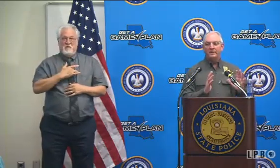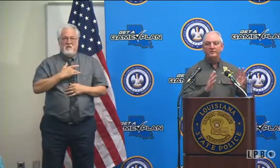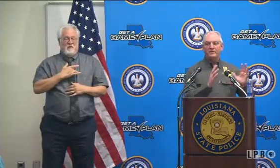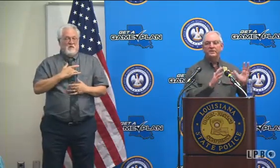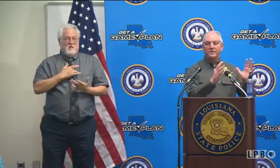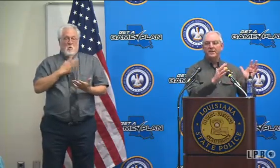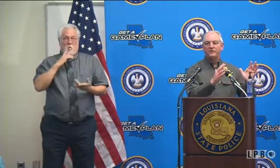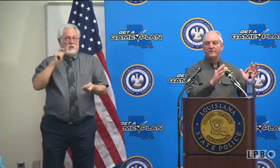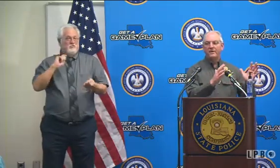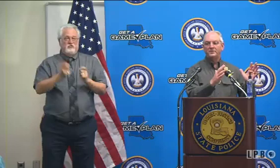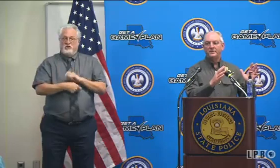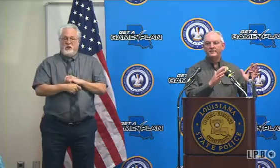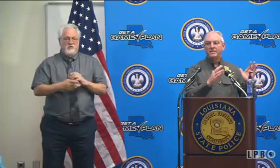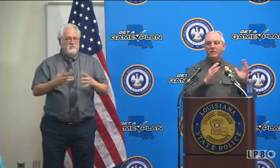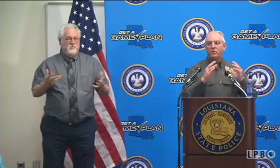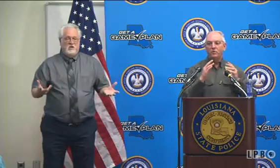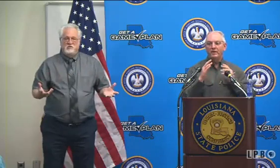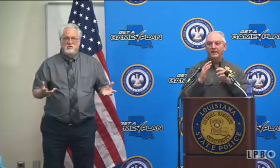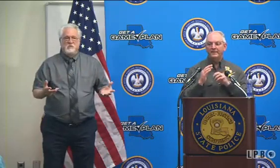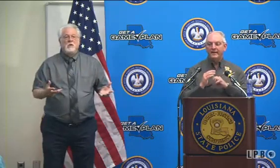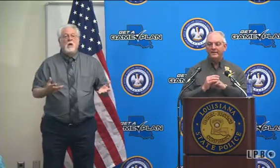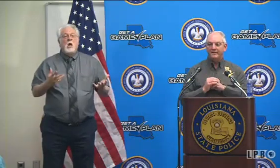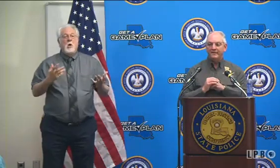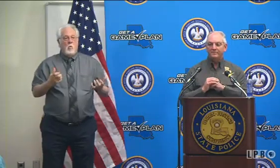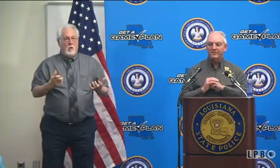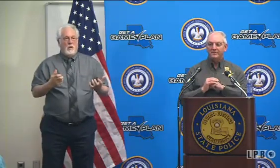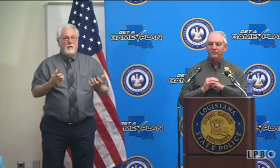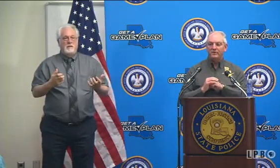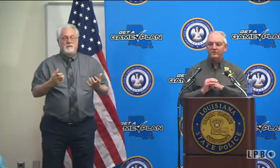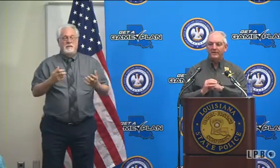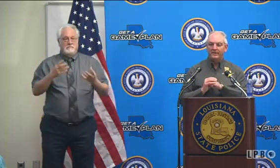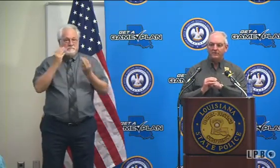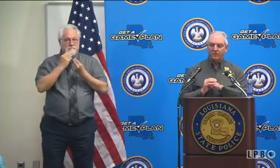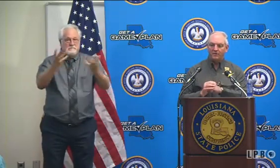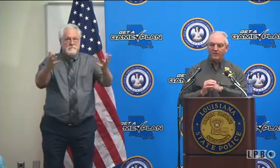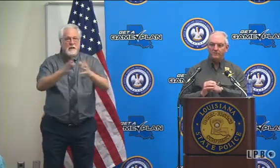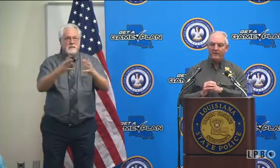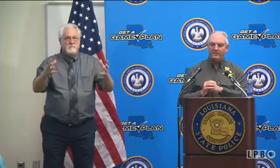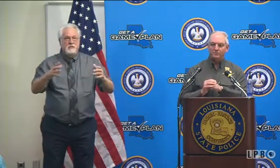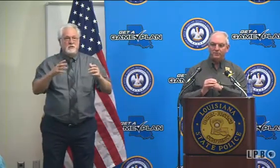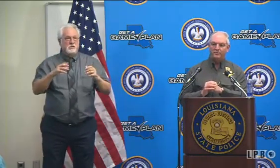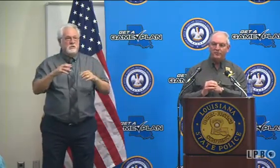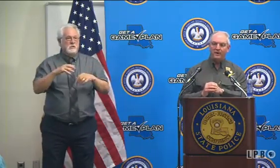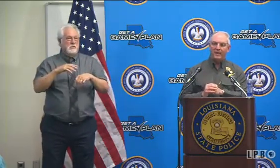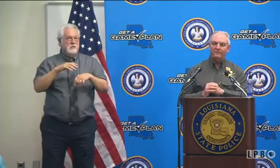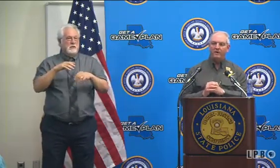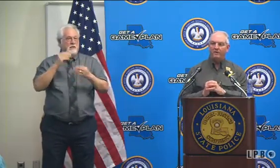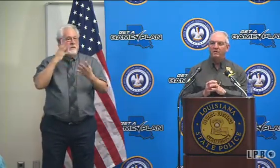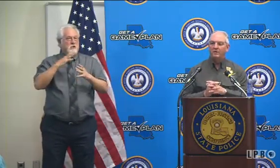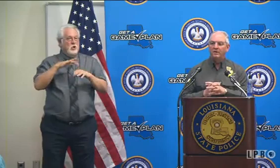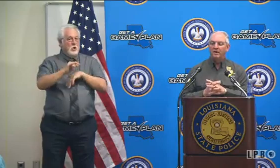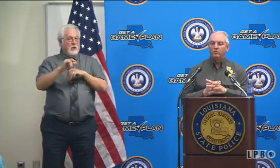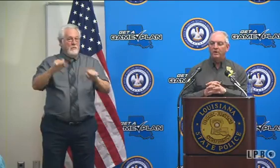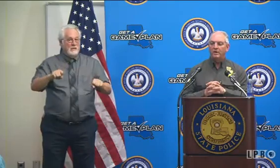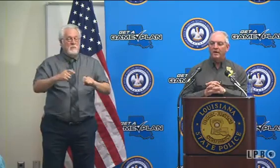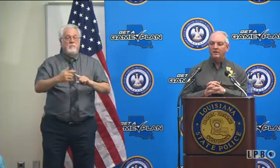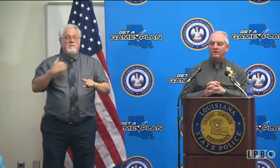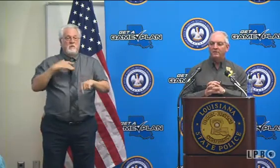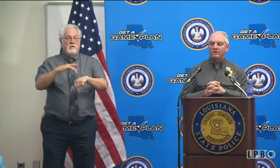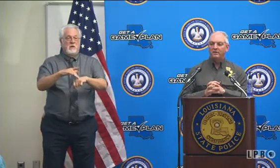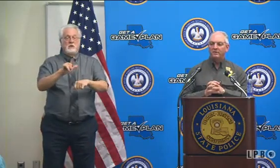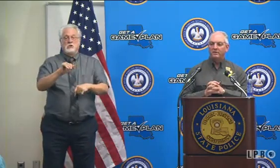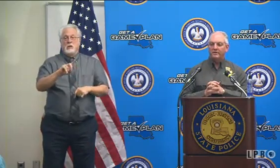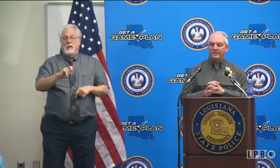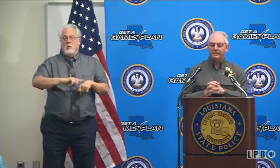any reason to believe it's going to change very much, and we want to get that as much information out as early as possible before landfall at 1